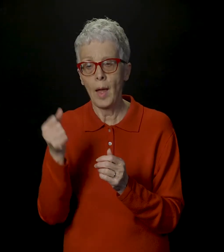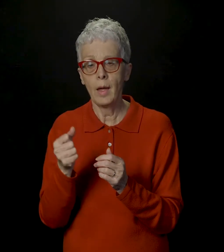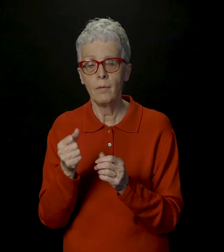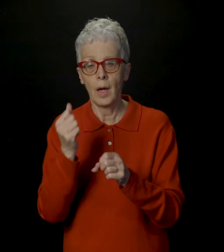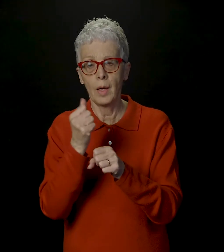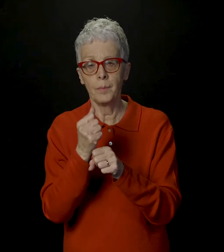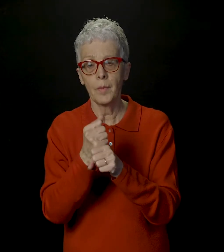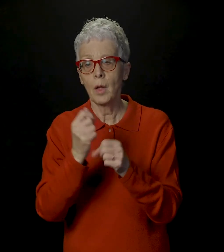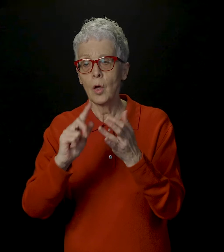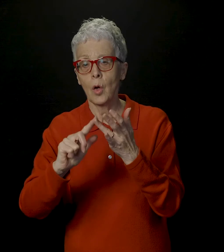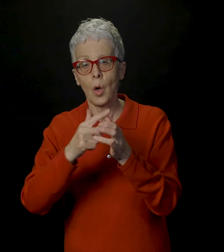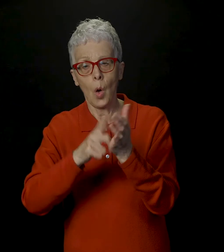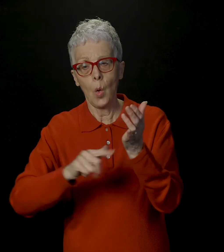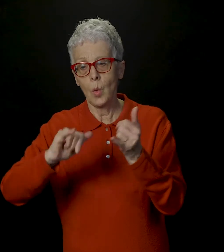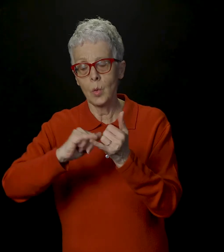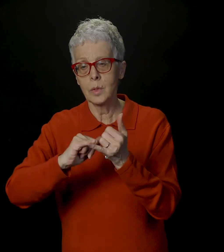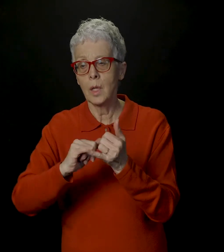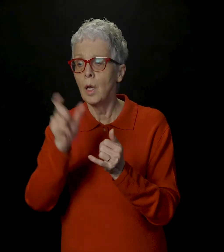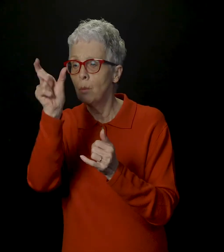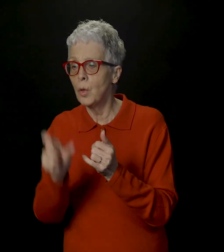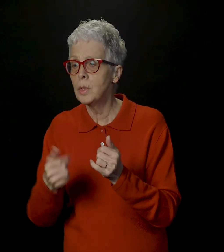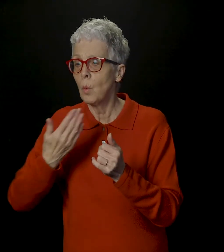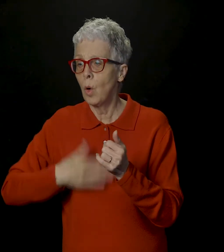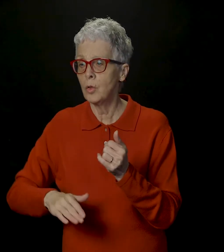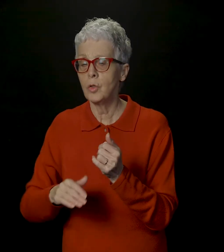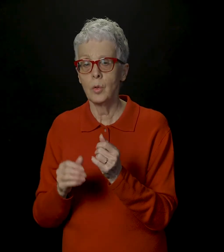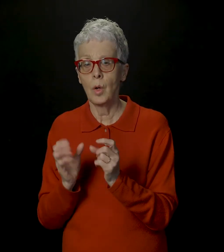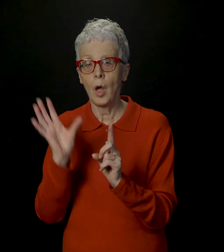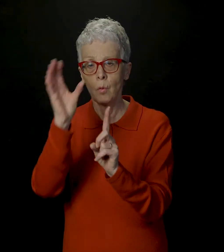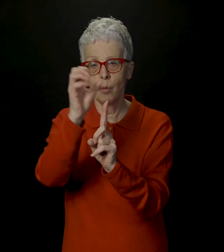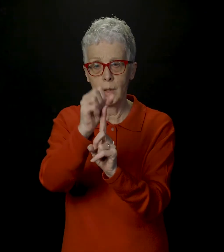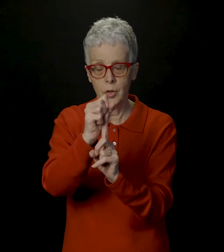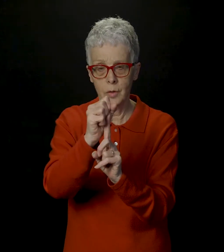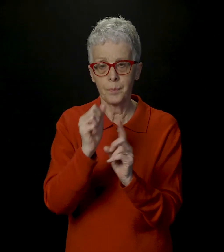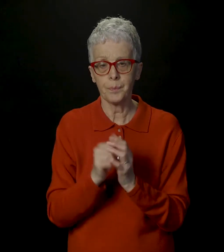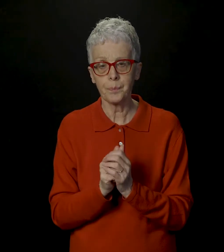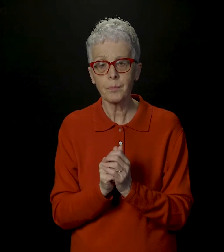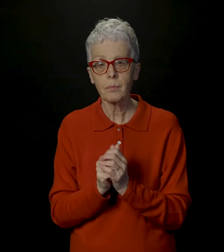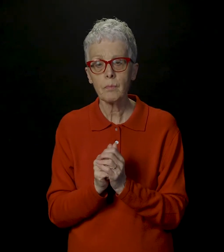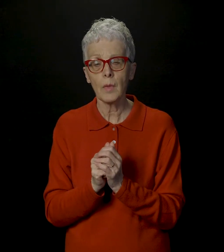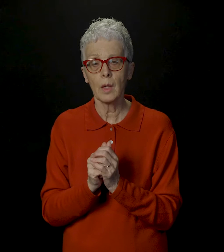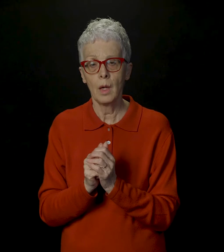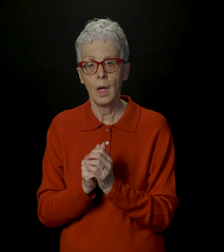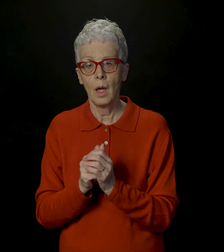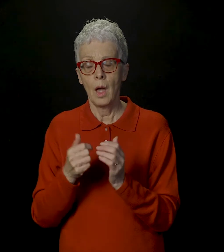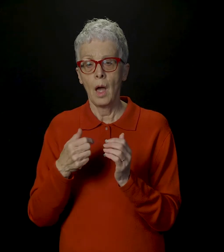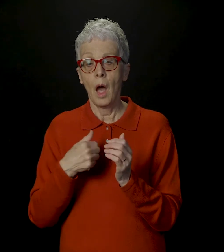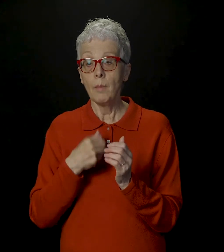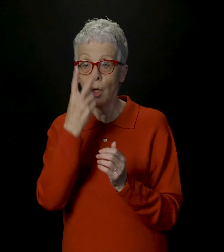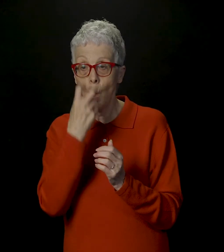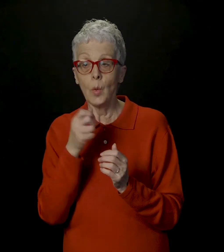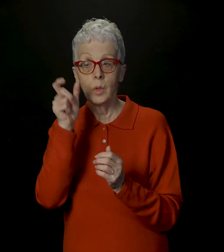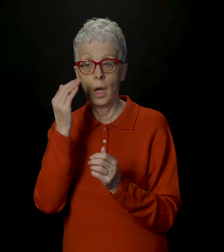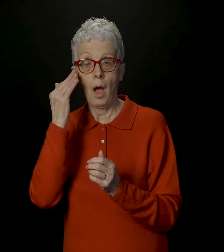That the participant Might really want to reach Now as a middle class Older woman I sort of have My idea of what Goals might